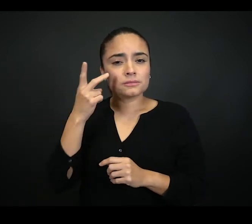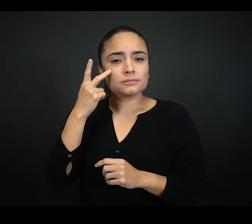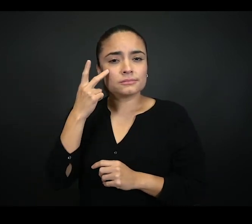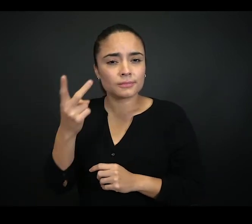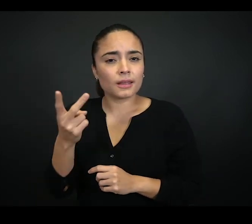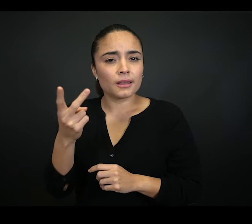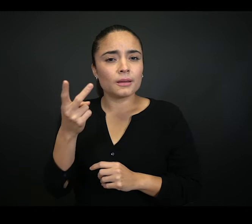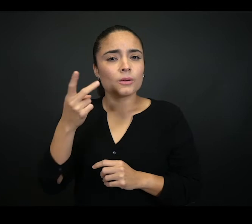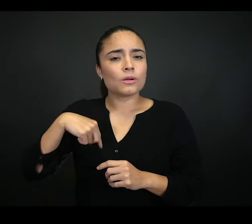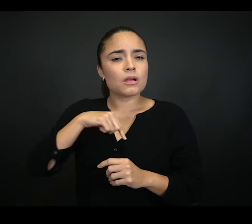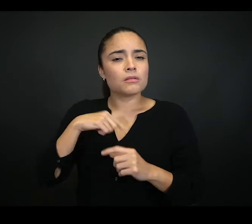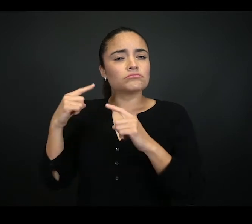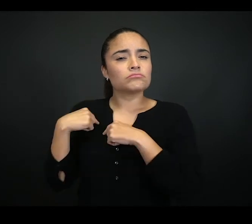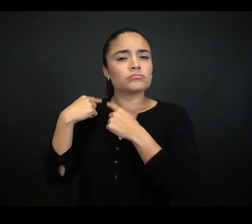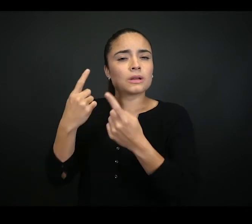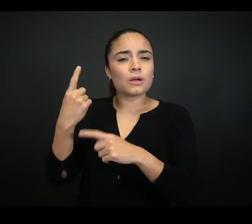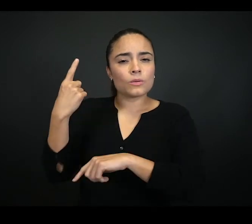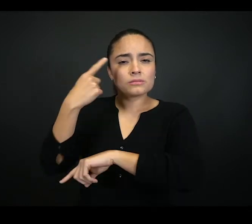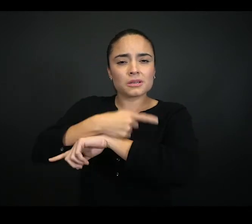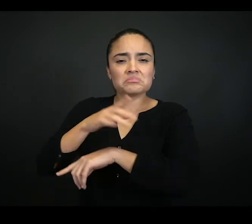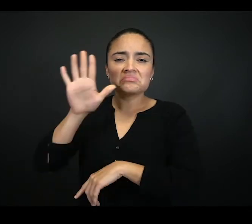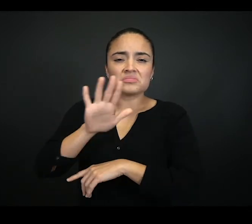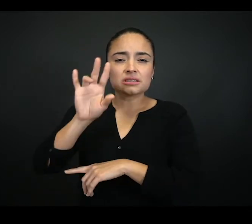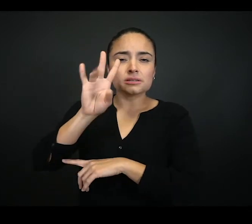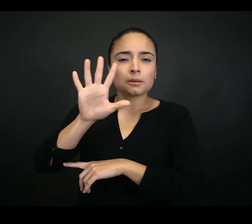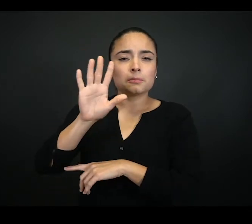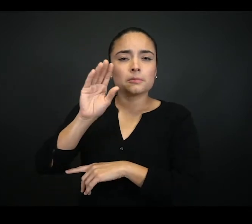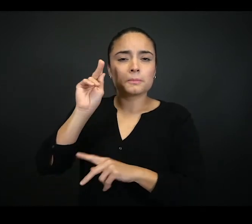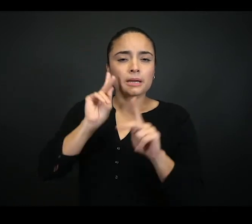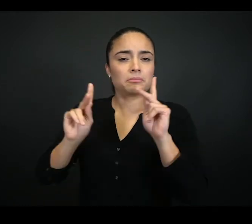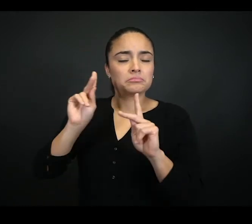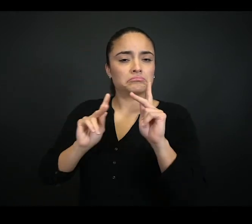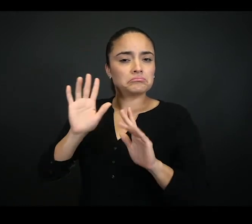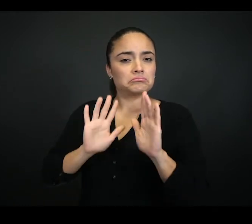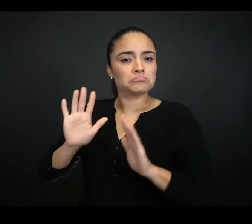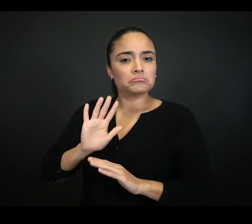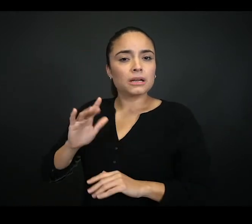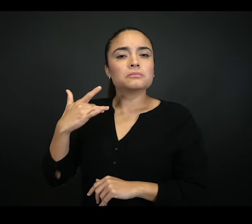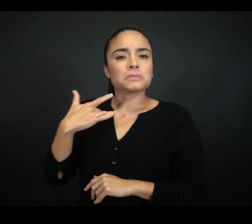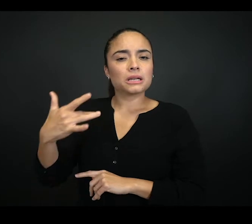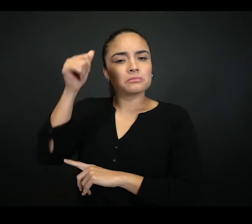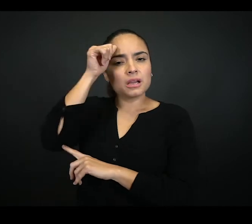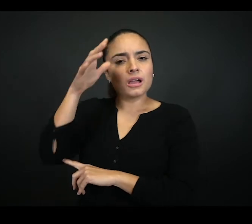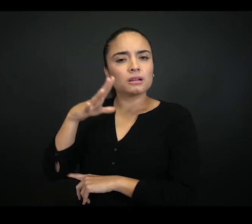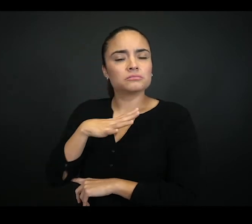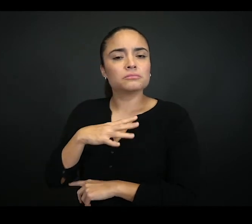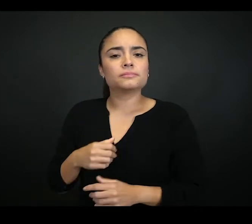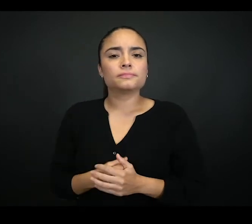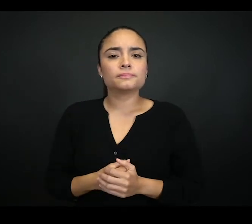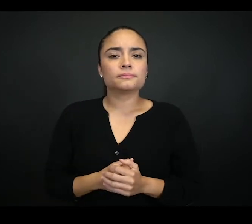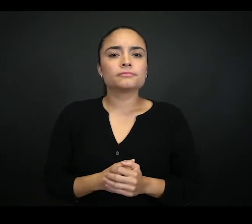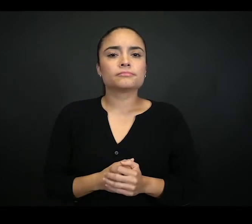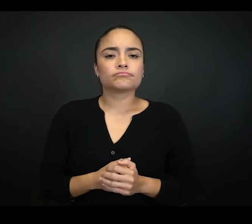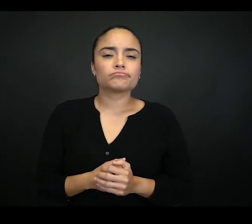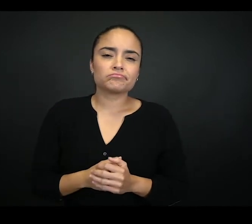now that we have open. Probably see right now maybe 75 to 80 people a day.